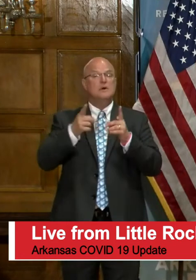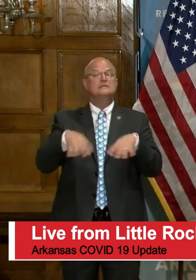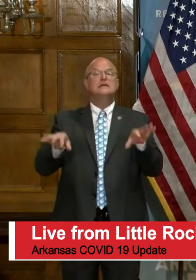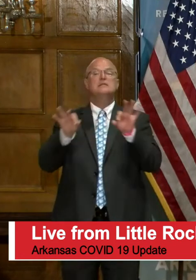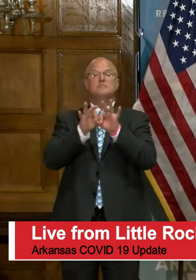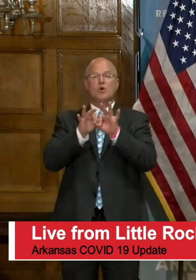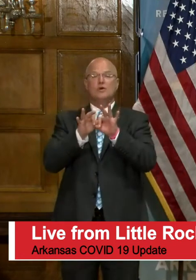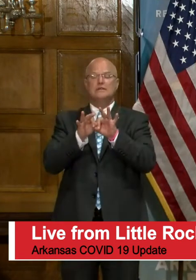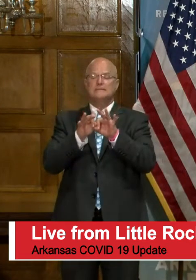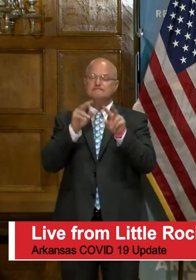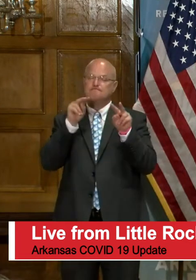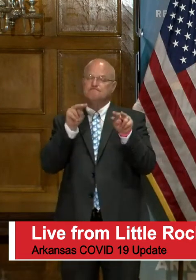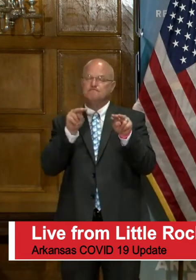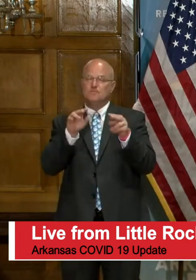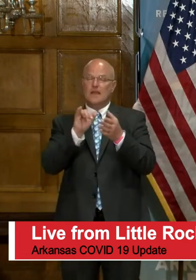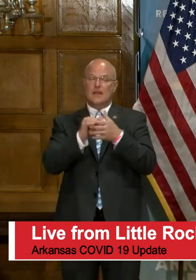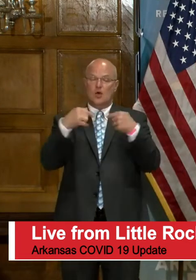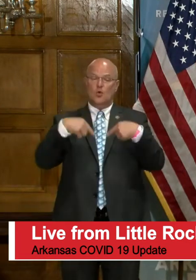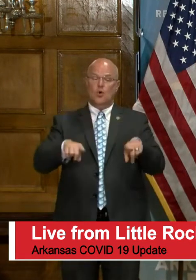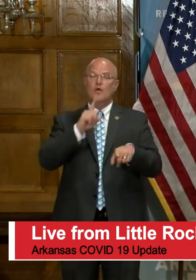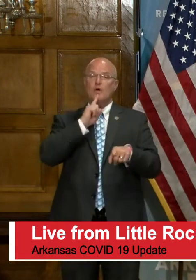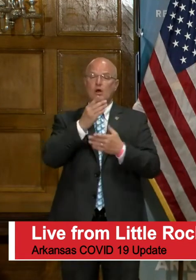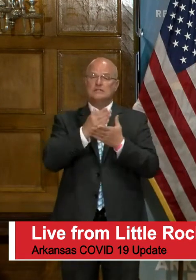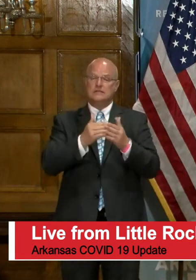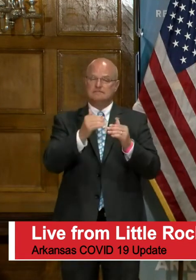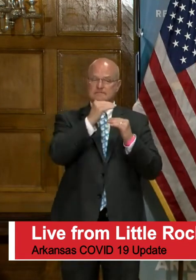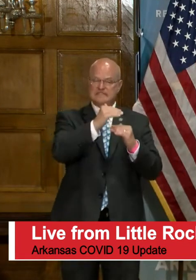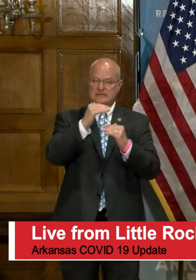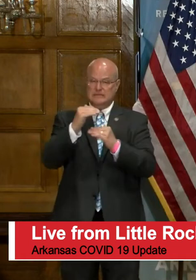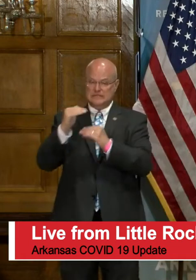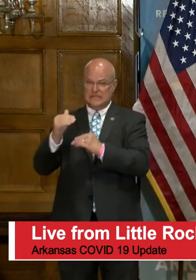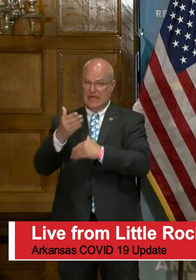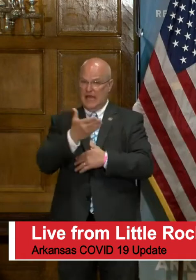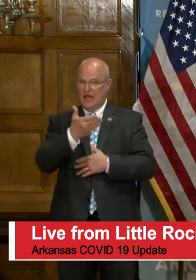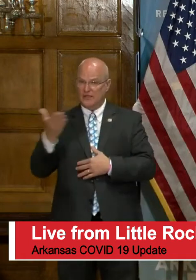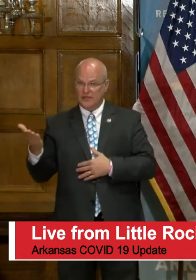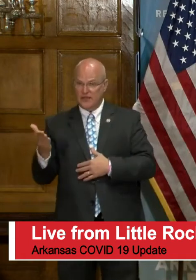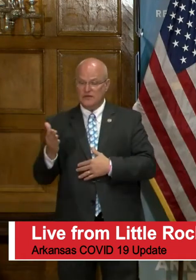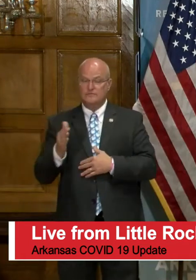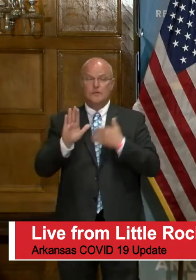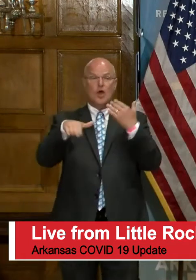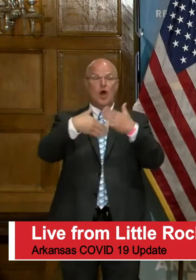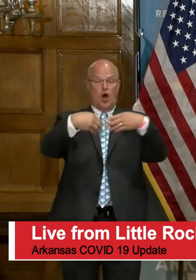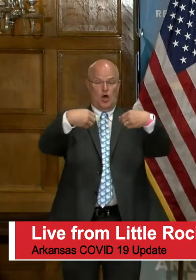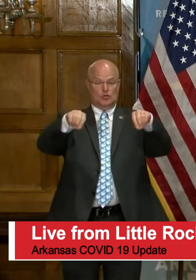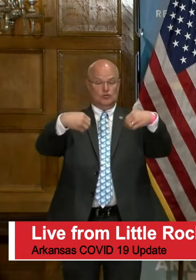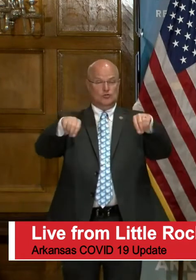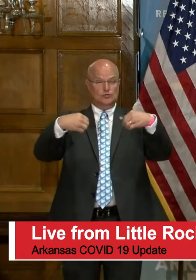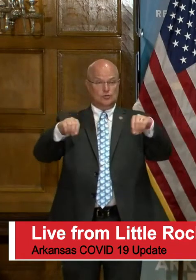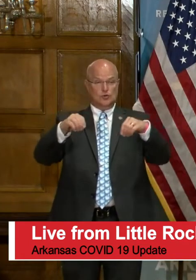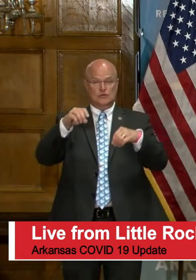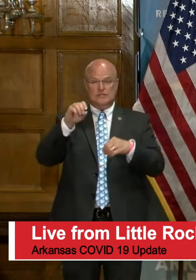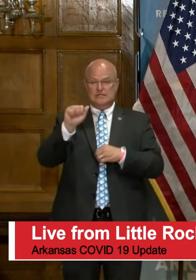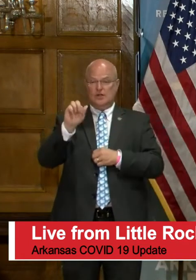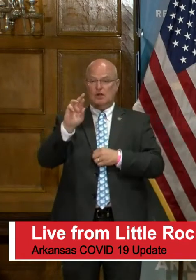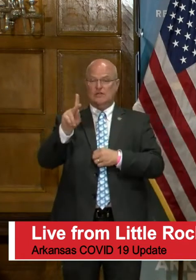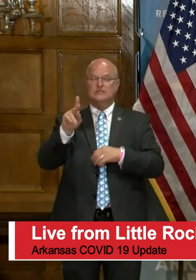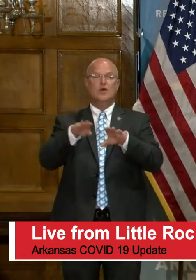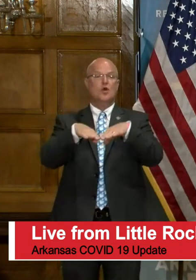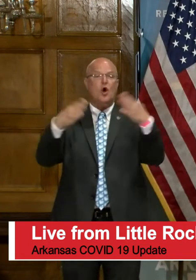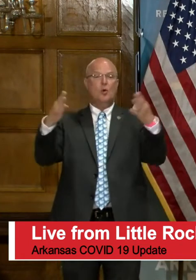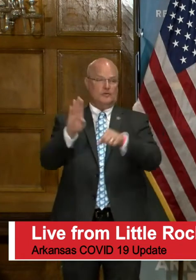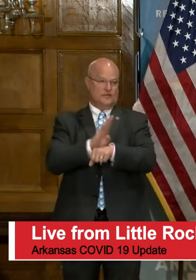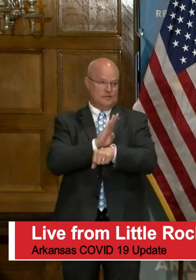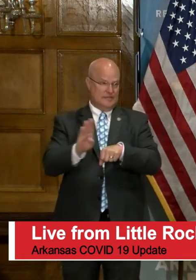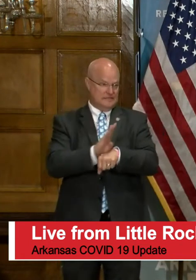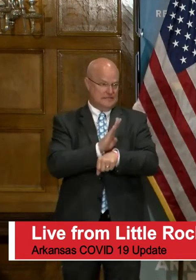put it in perspective that while there are some restrictions out there, all retail stores in Arkansas are open